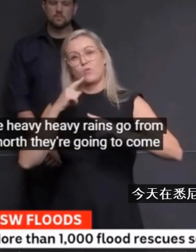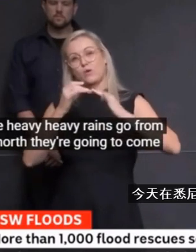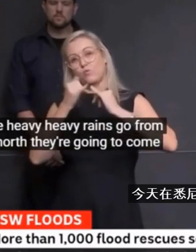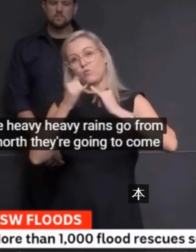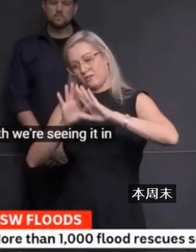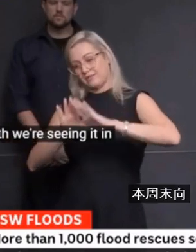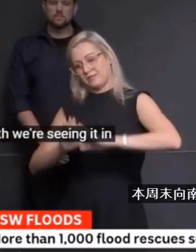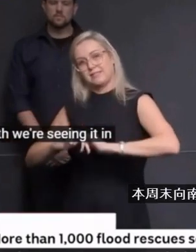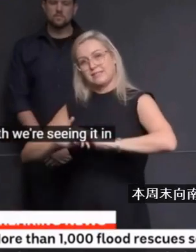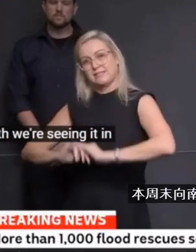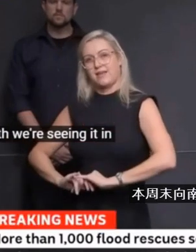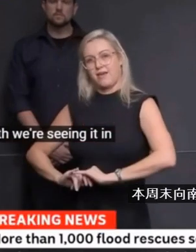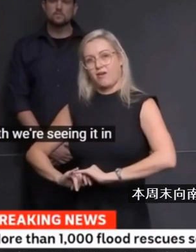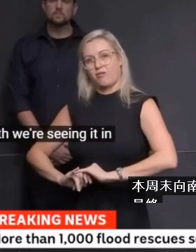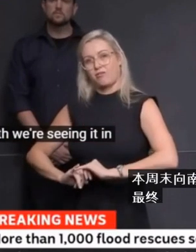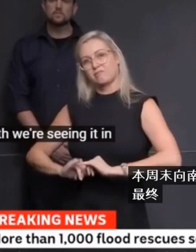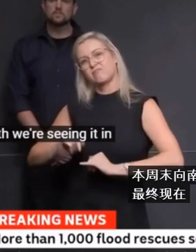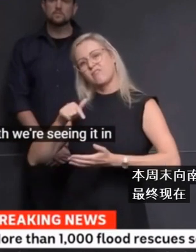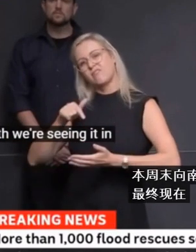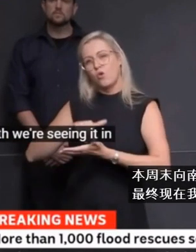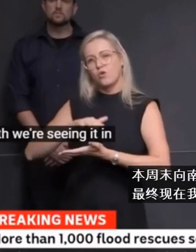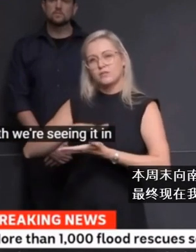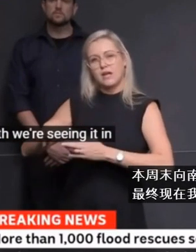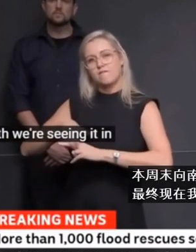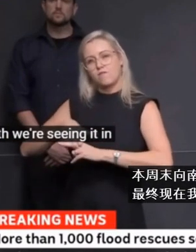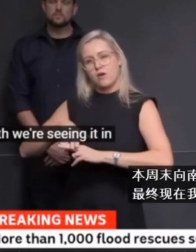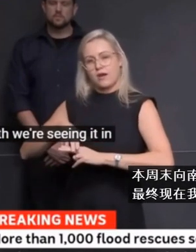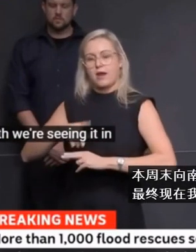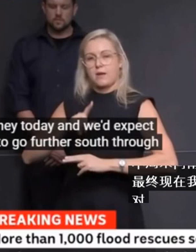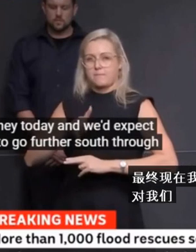south towards the back end of the week. But ultimately,